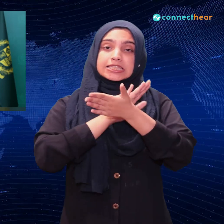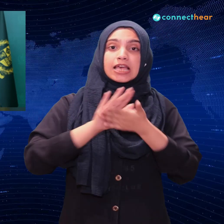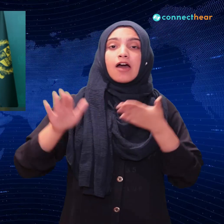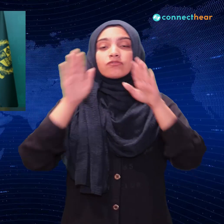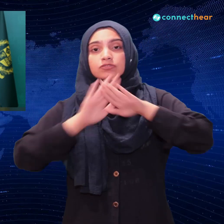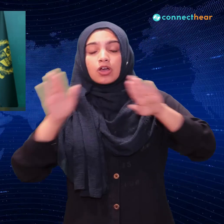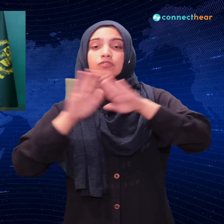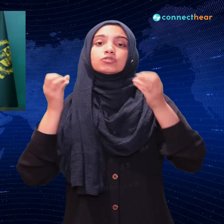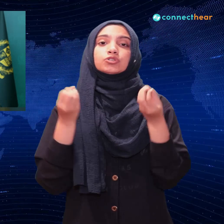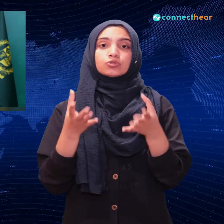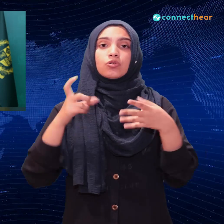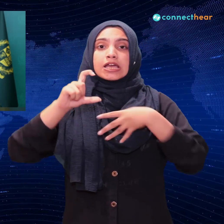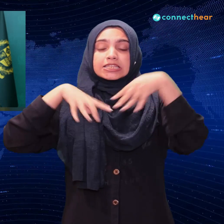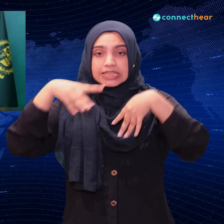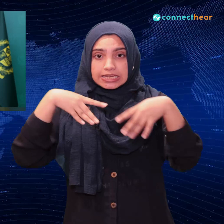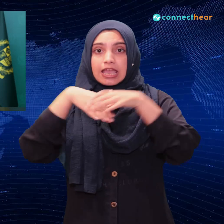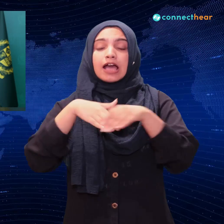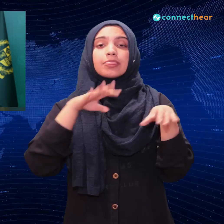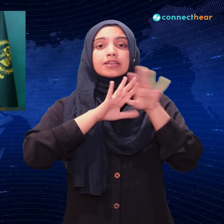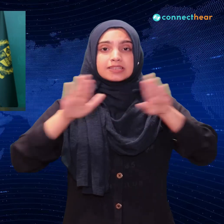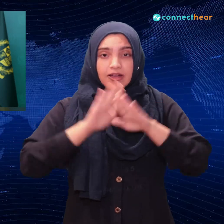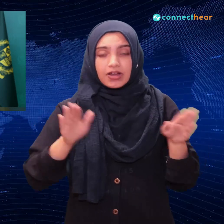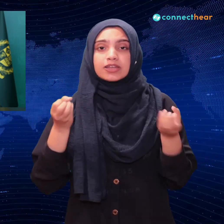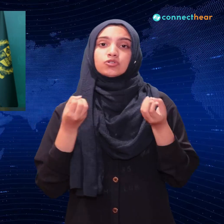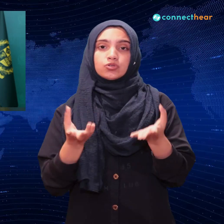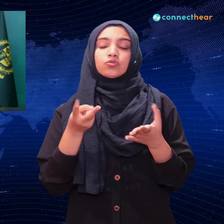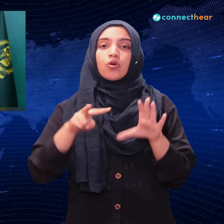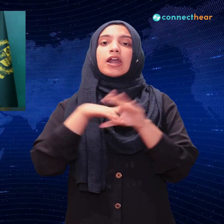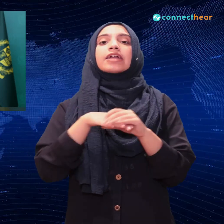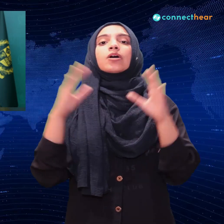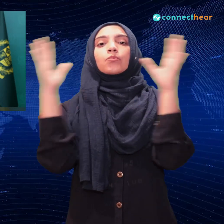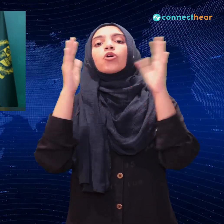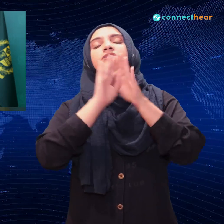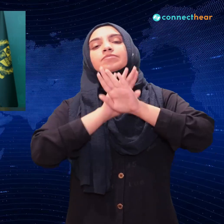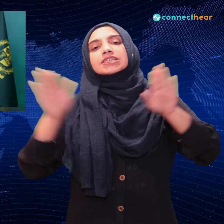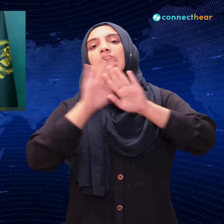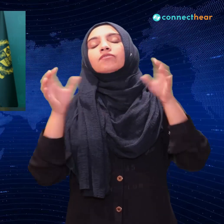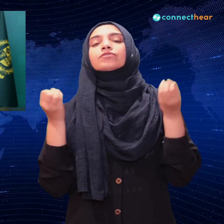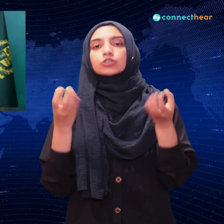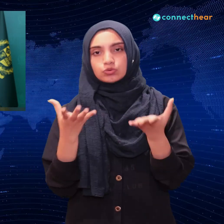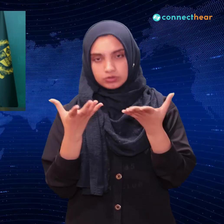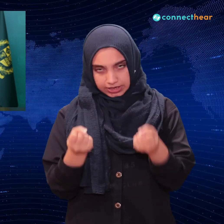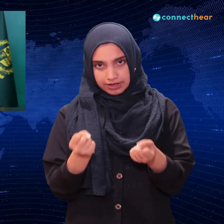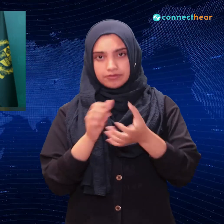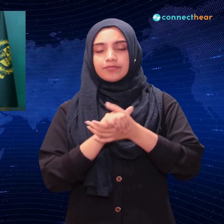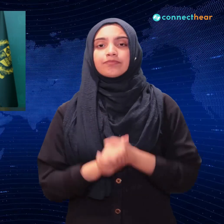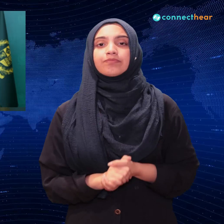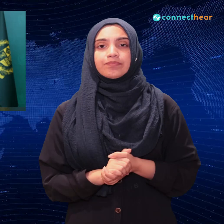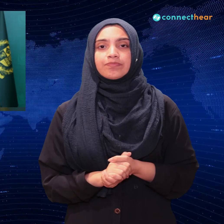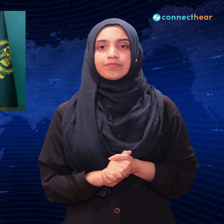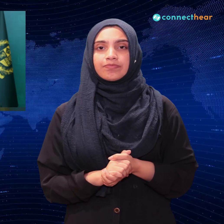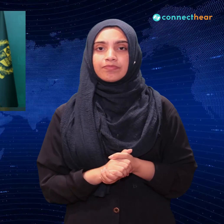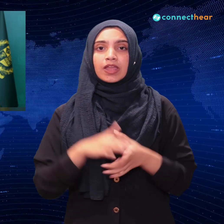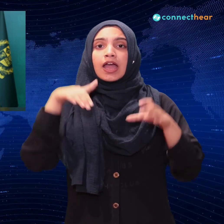cities, and adapting to the impacts of climate change. To address the triple